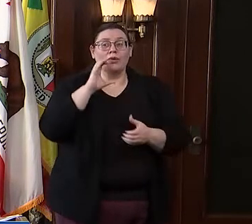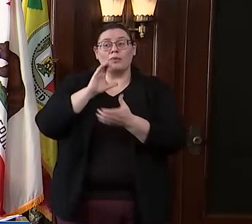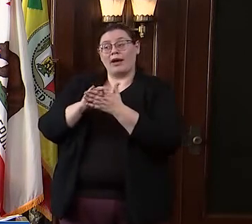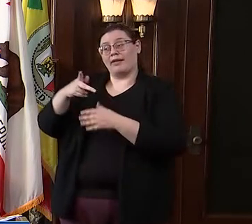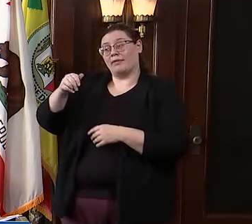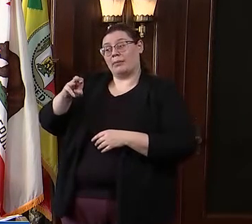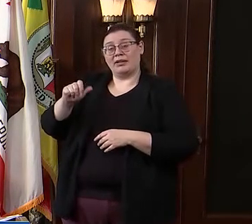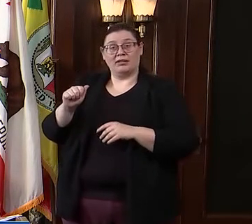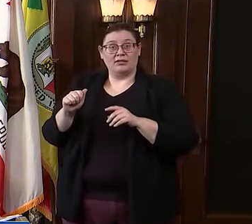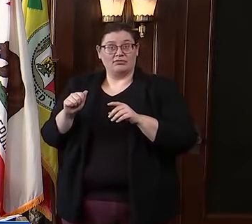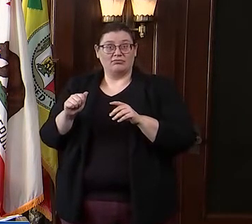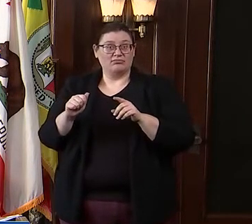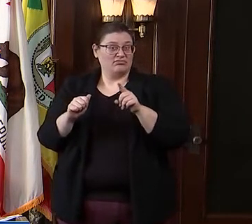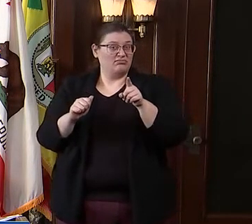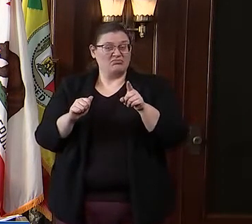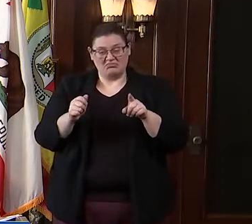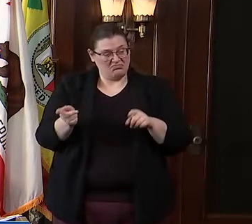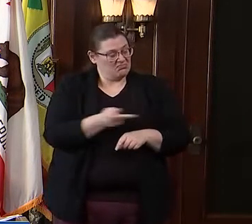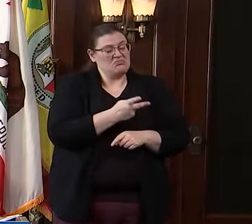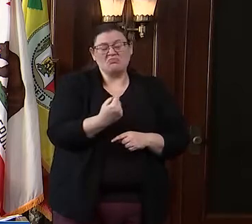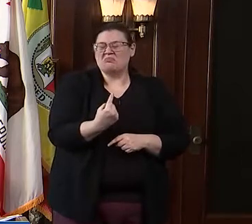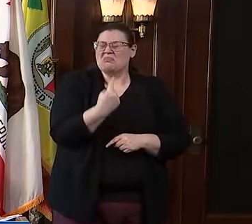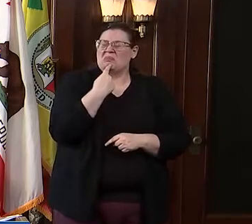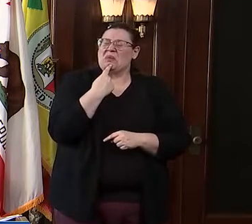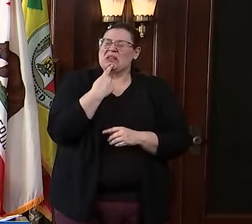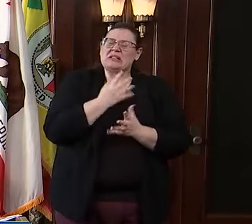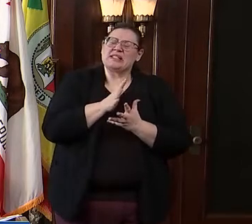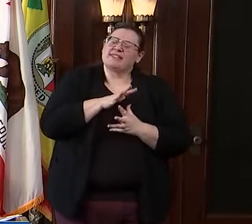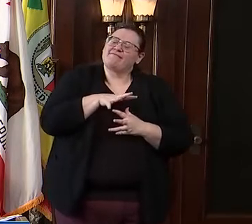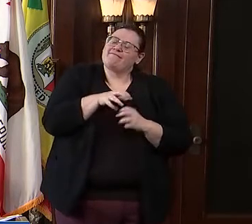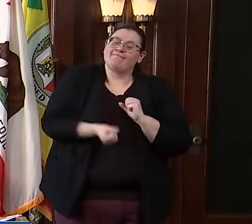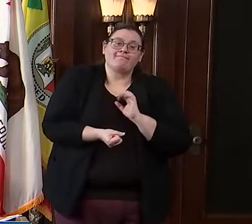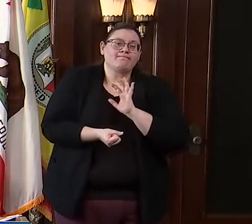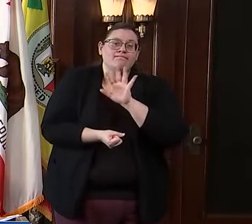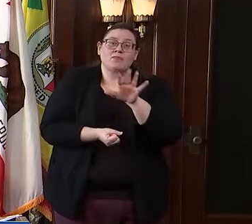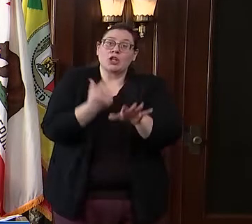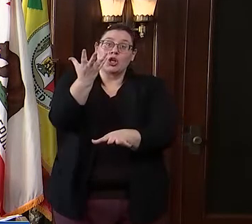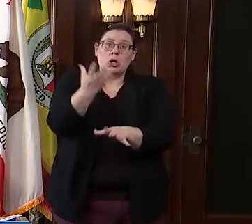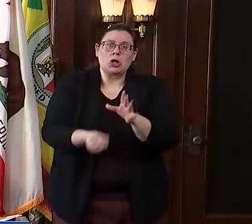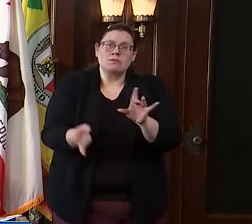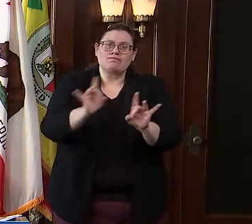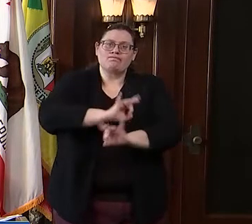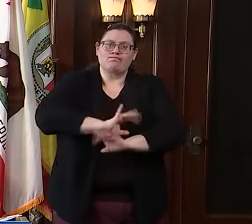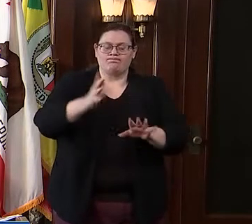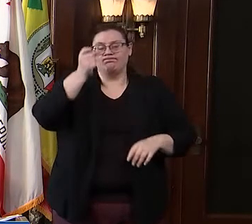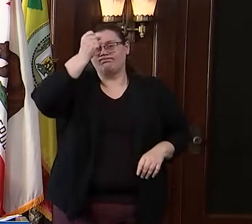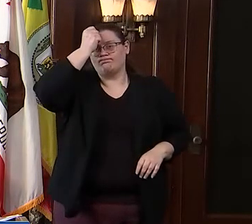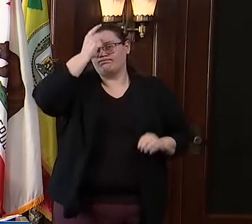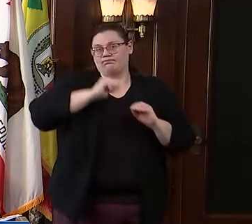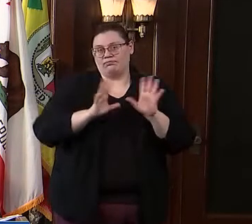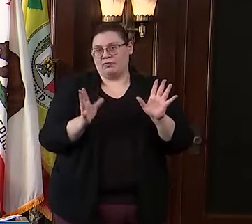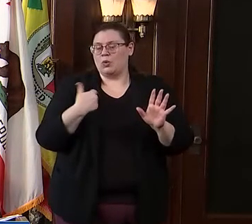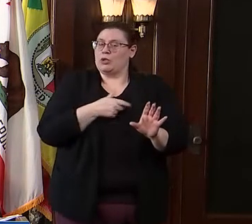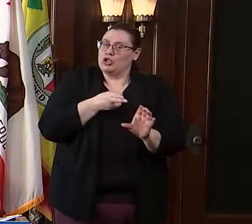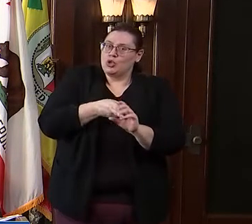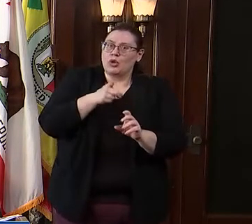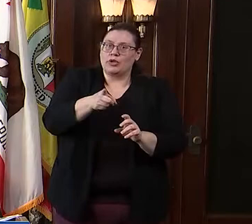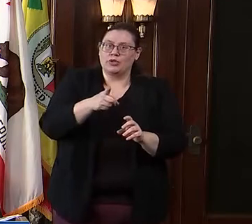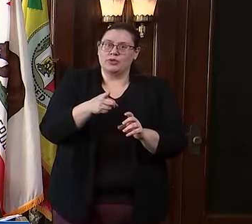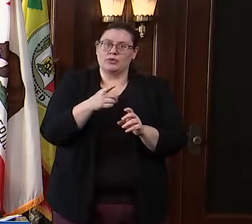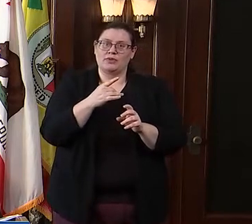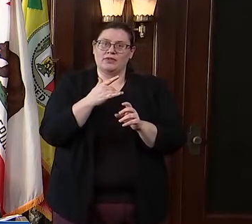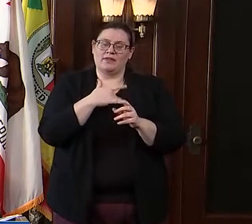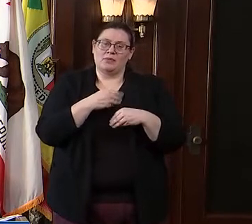Noah miss him so dearly. I know your loss is so profound, and we join you to wrap our arms of